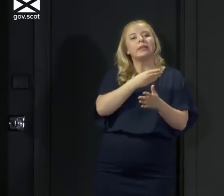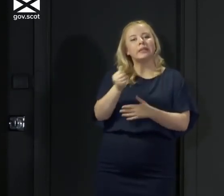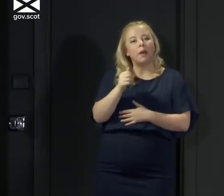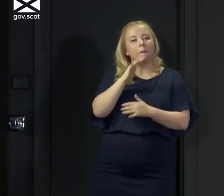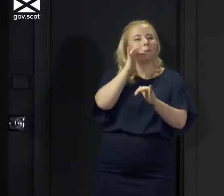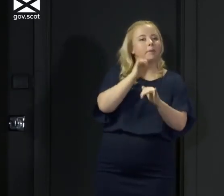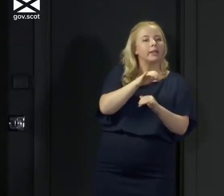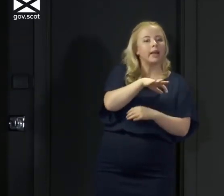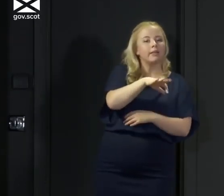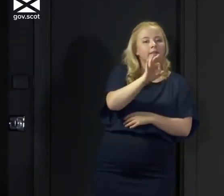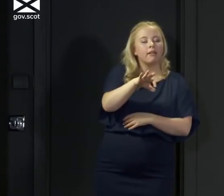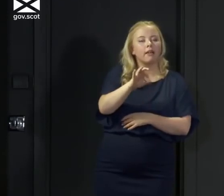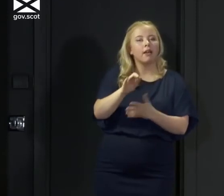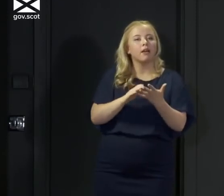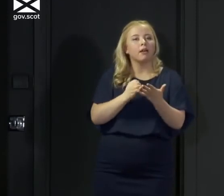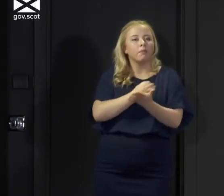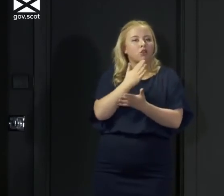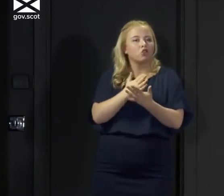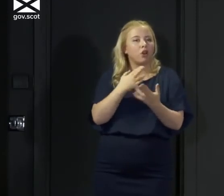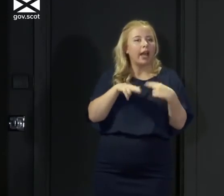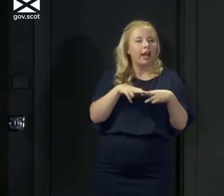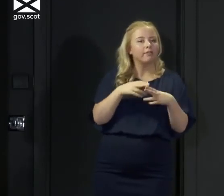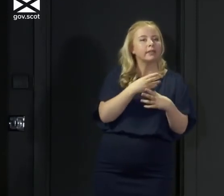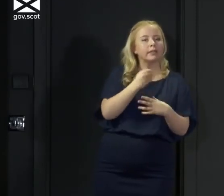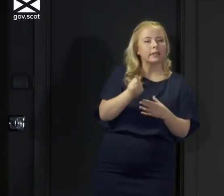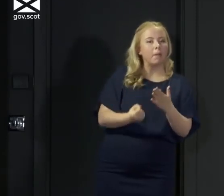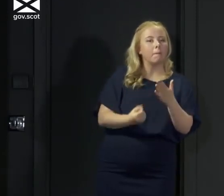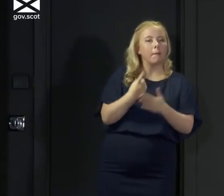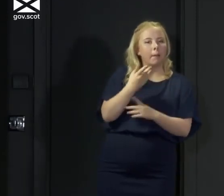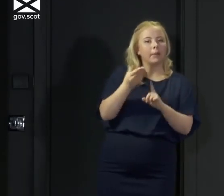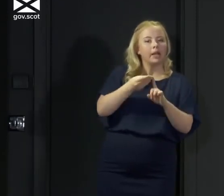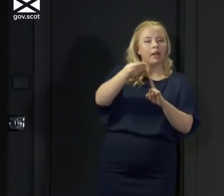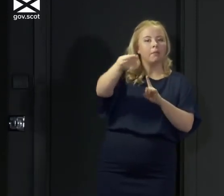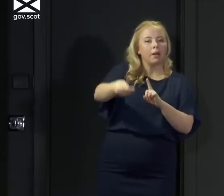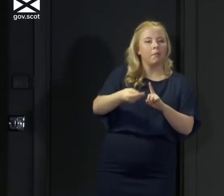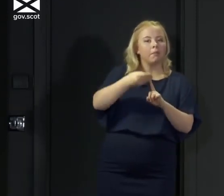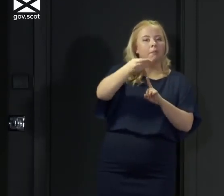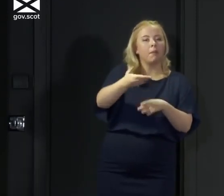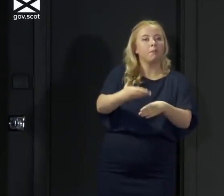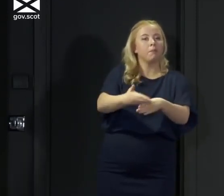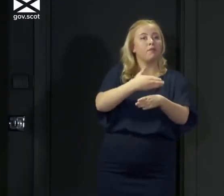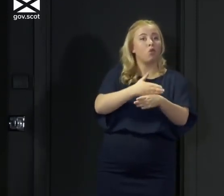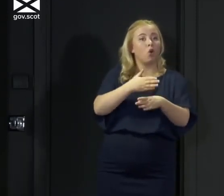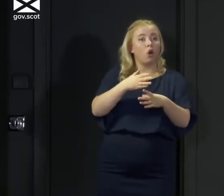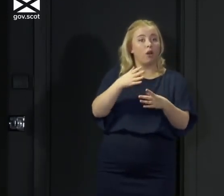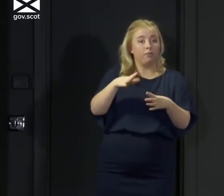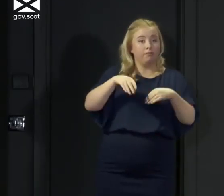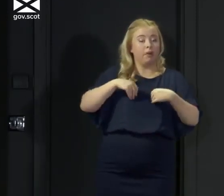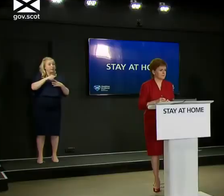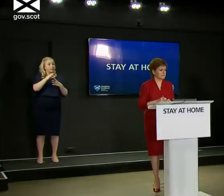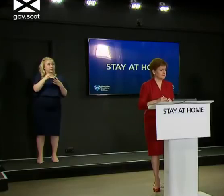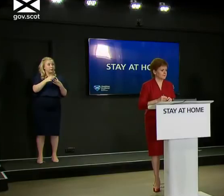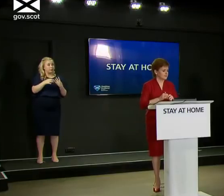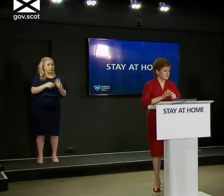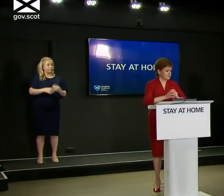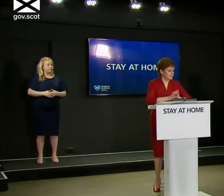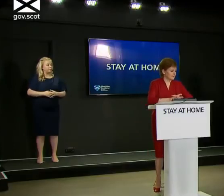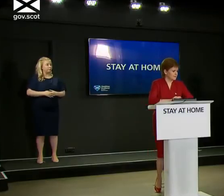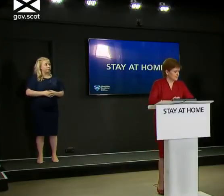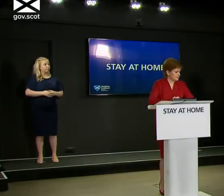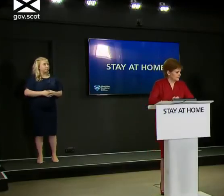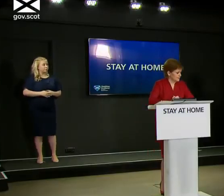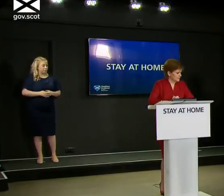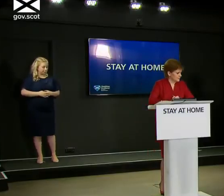there is transmission A or pre-symptomatically as well. Tom Peterkin from the P&J.